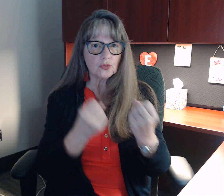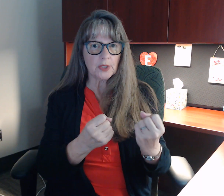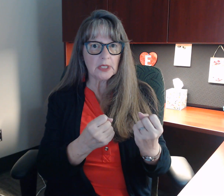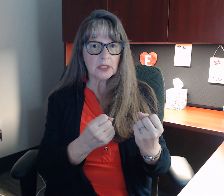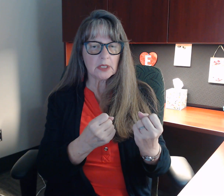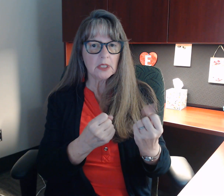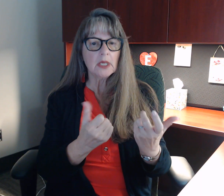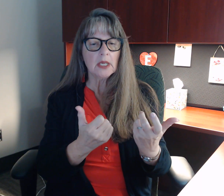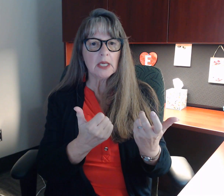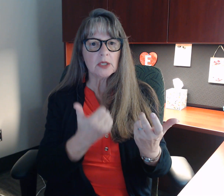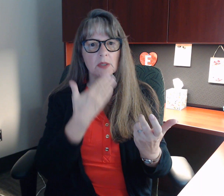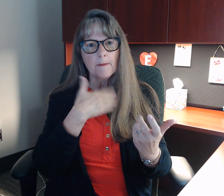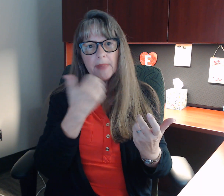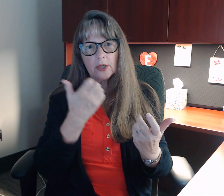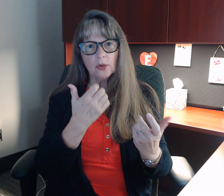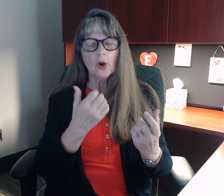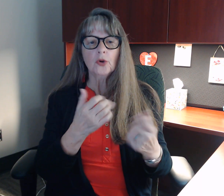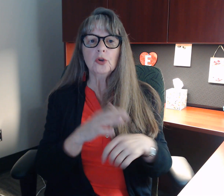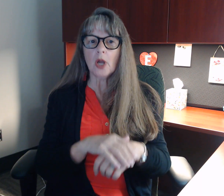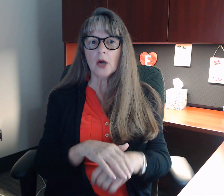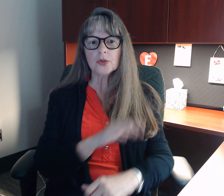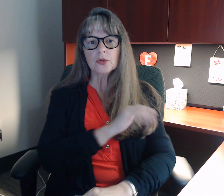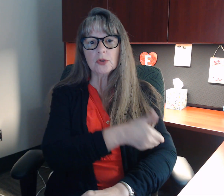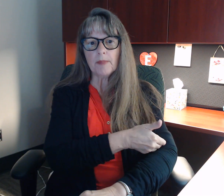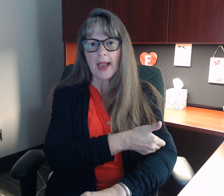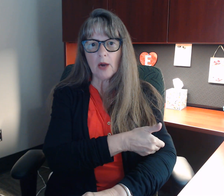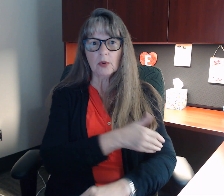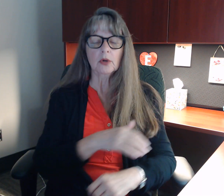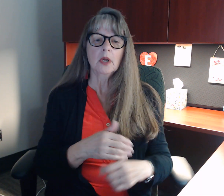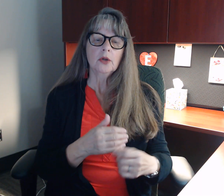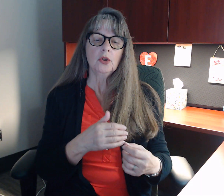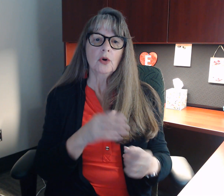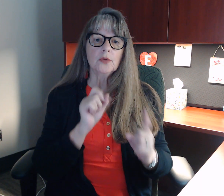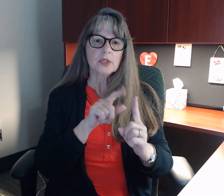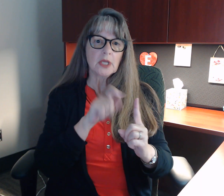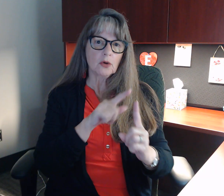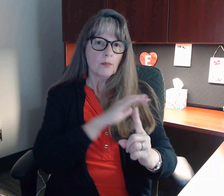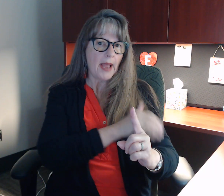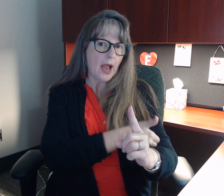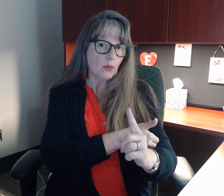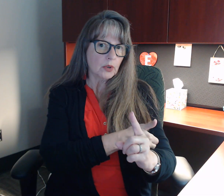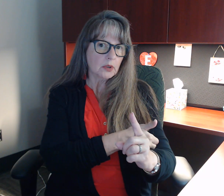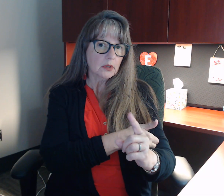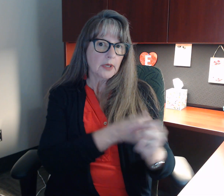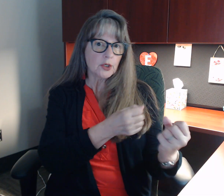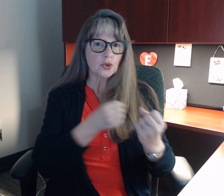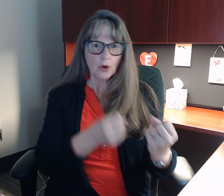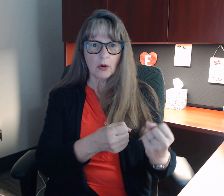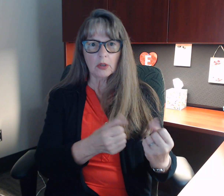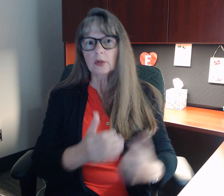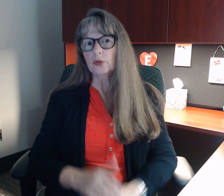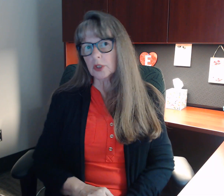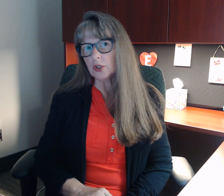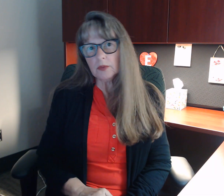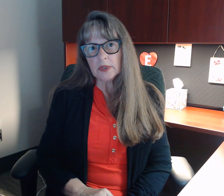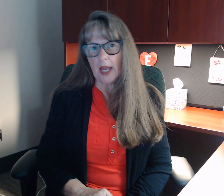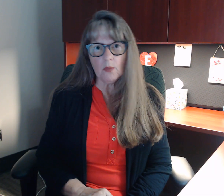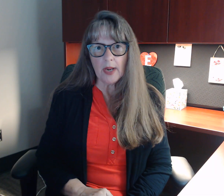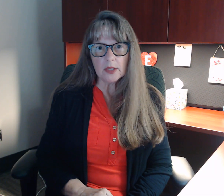strength is better. You could also do the power, the signal power is stronger. You could do it that way as